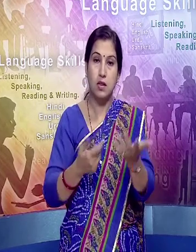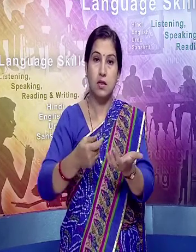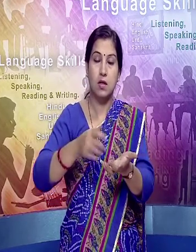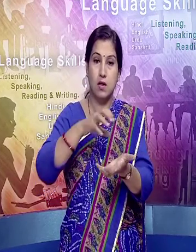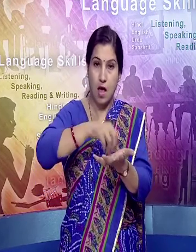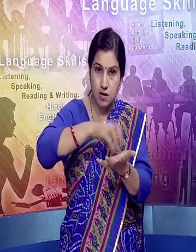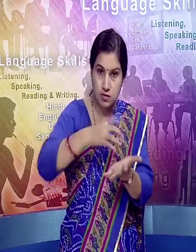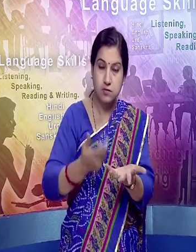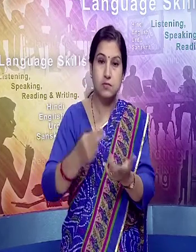etc.